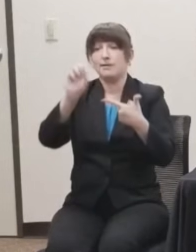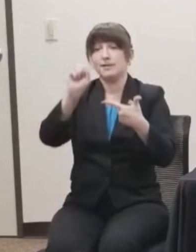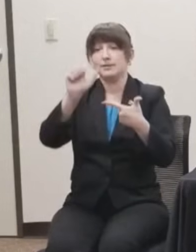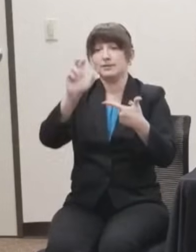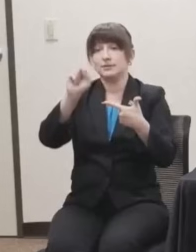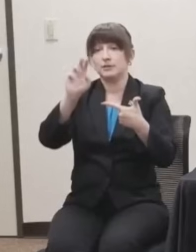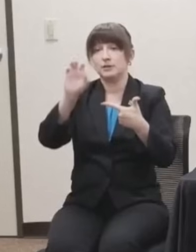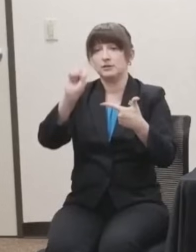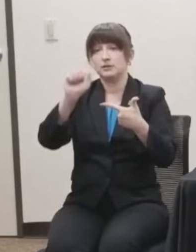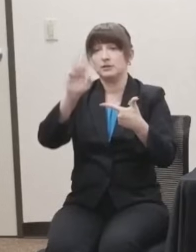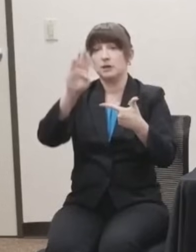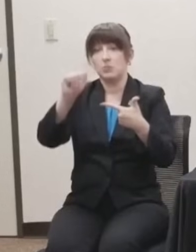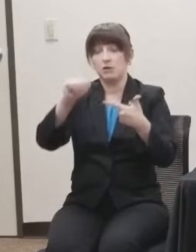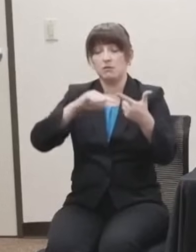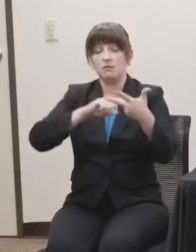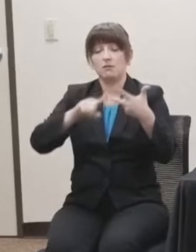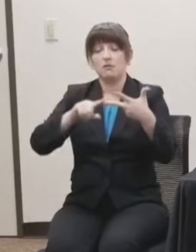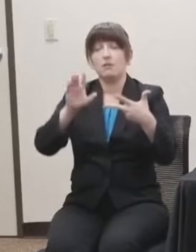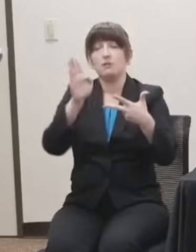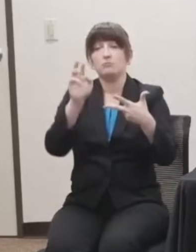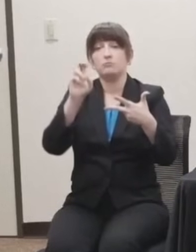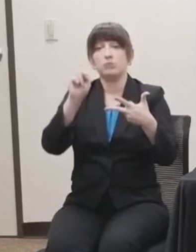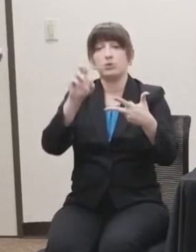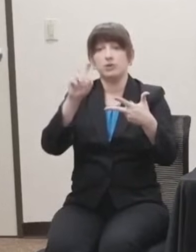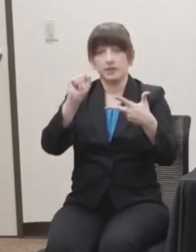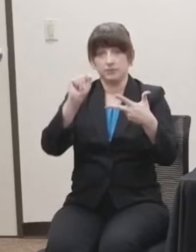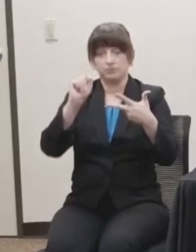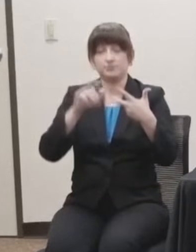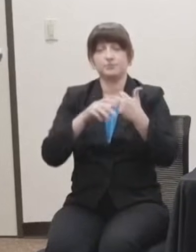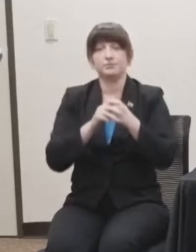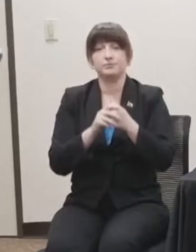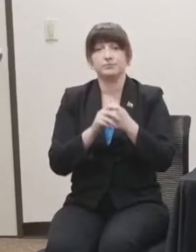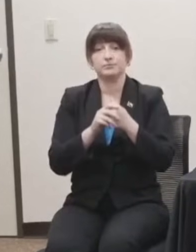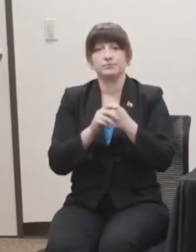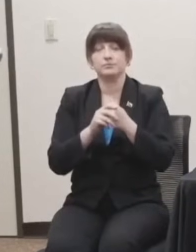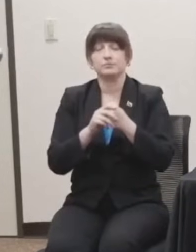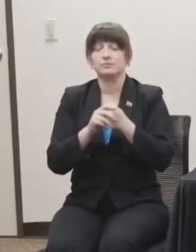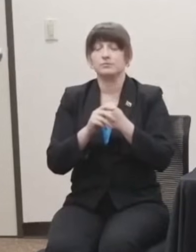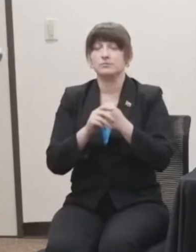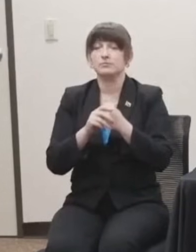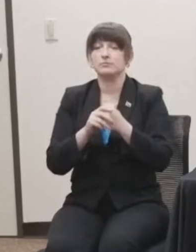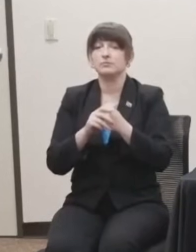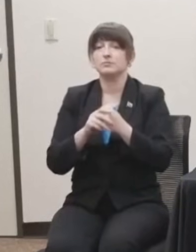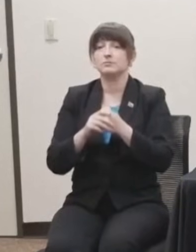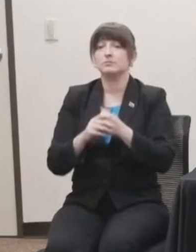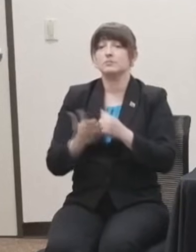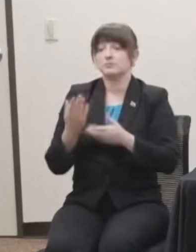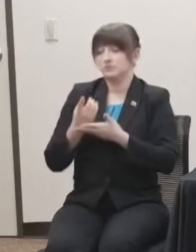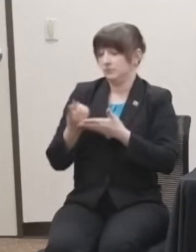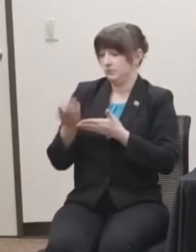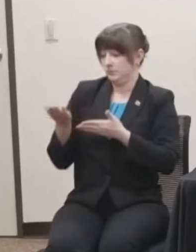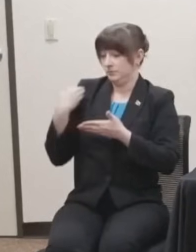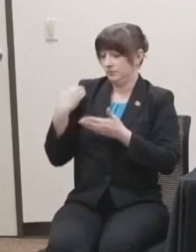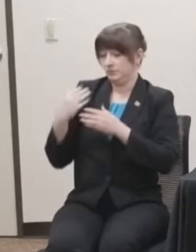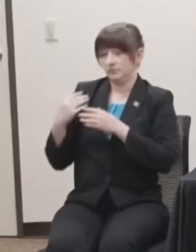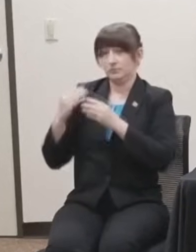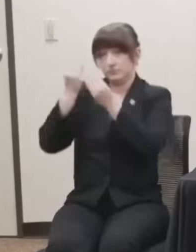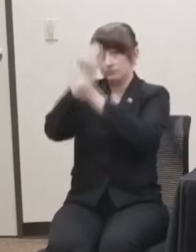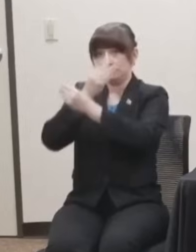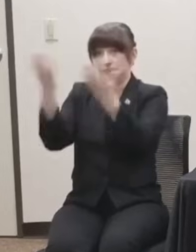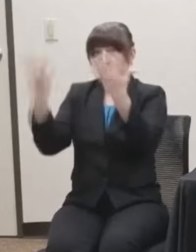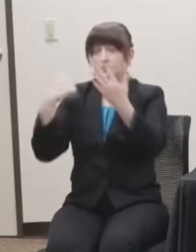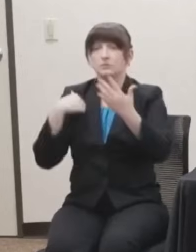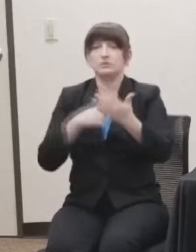and Burnett. The additional resources we've added since our last briefing are a behavioral health officer in